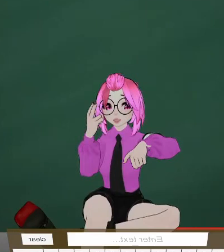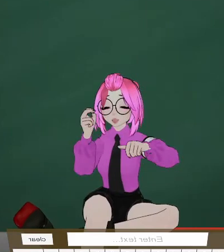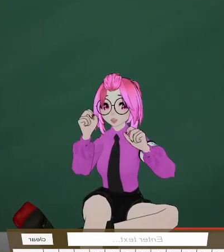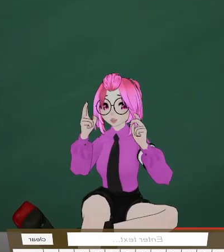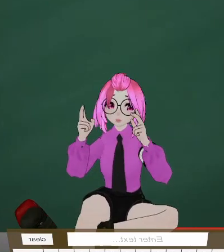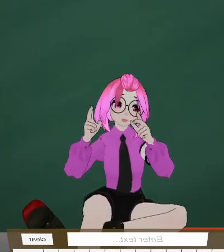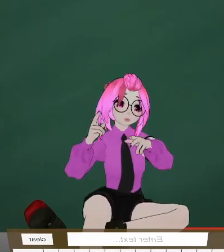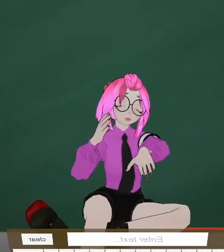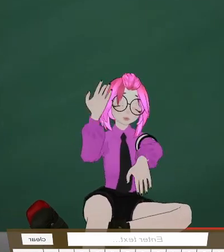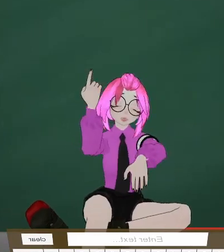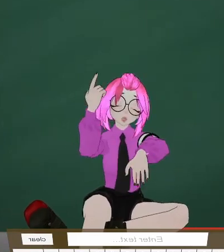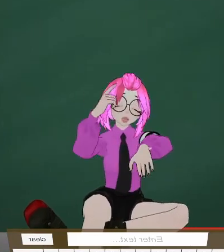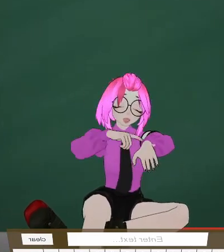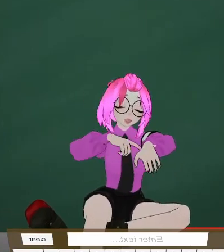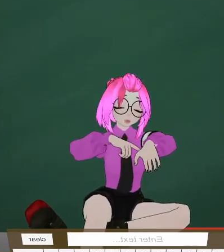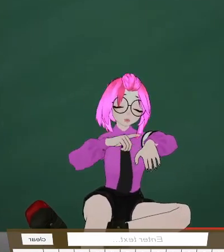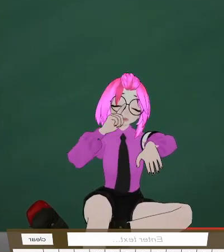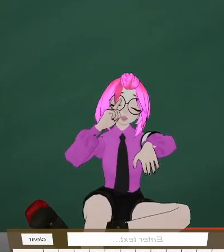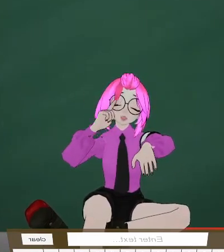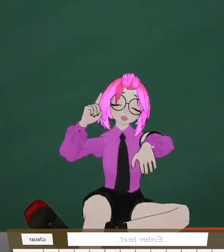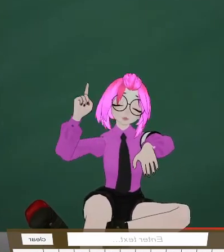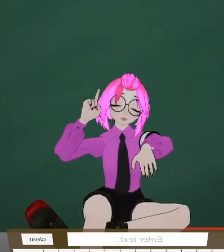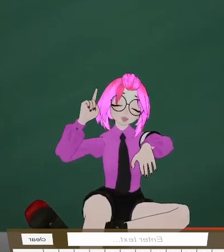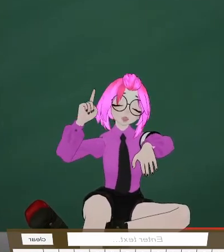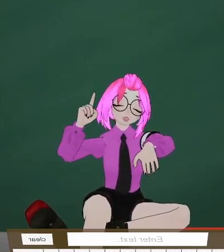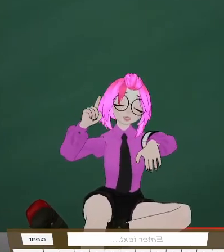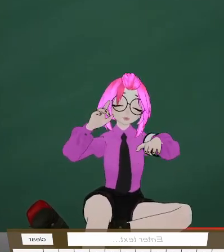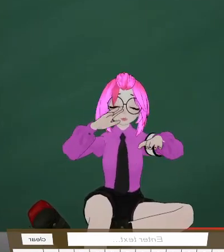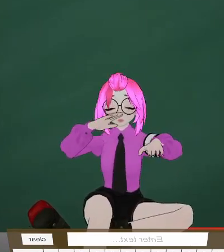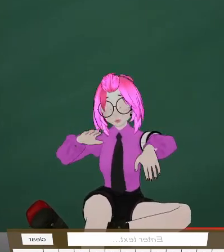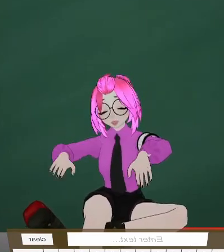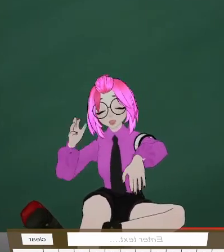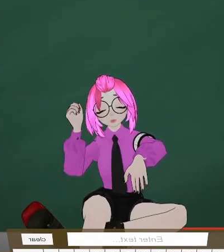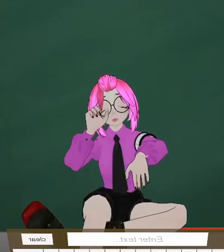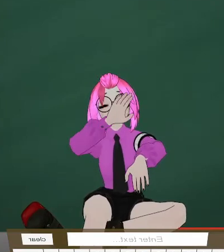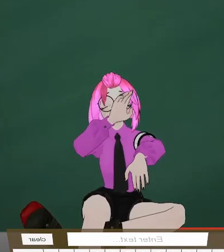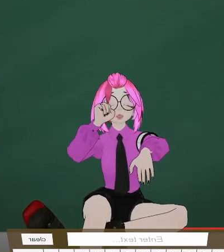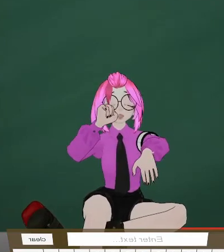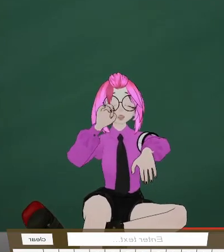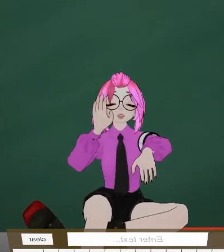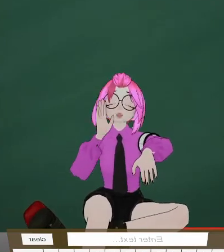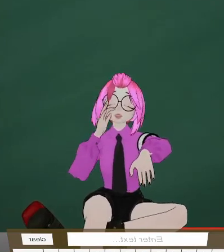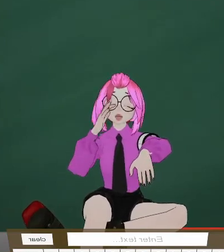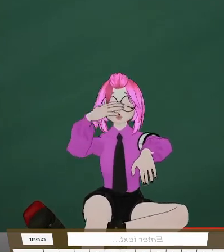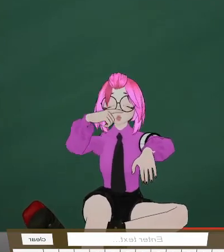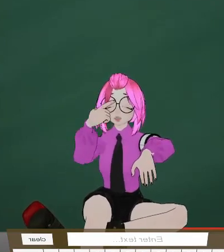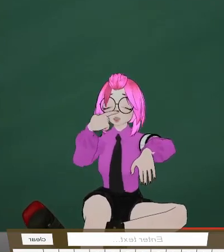story okay so one time there was this deaf little girl and her mom was hearing